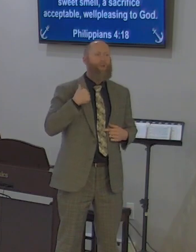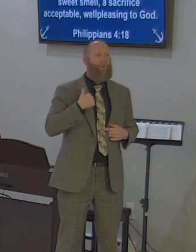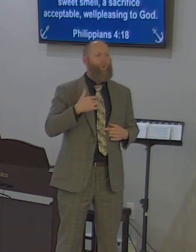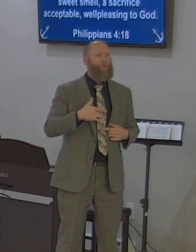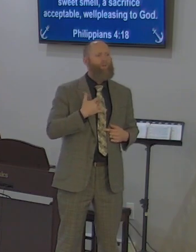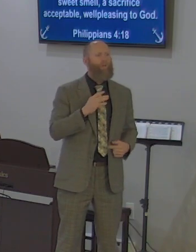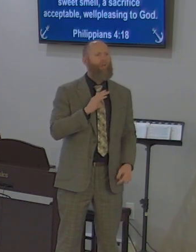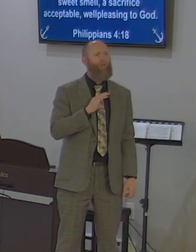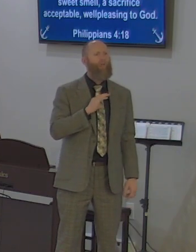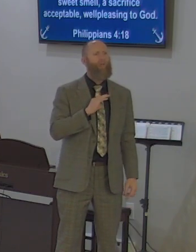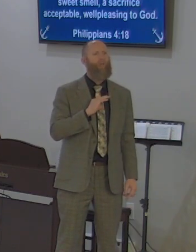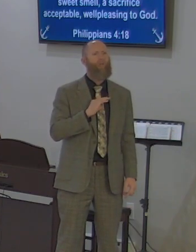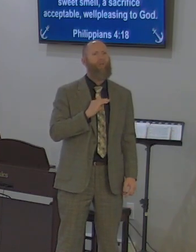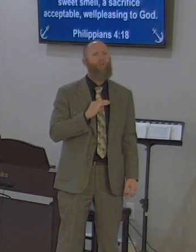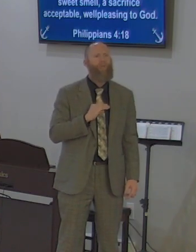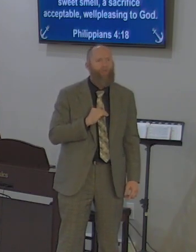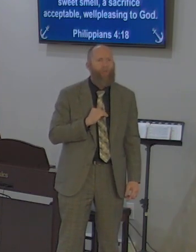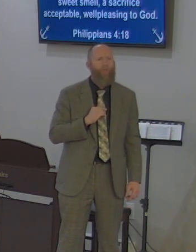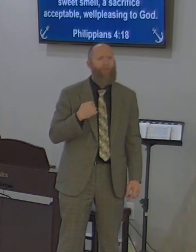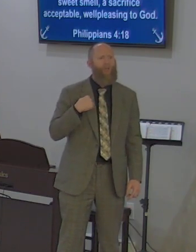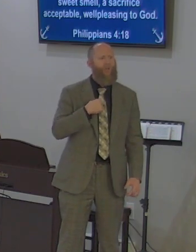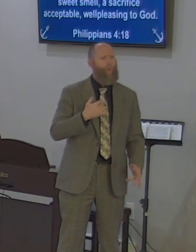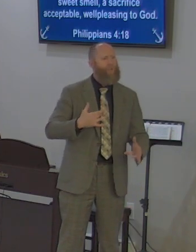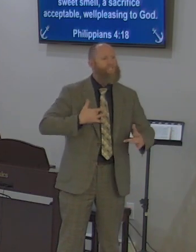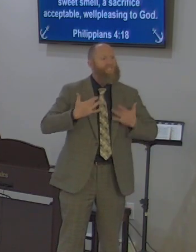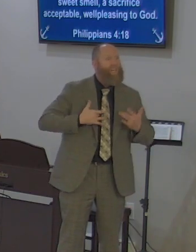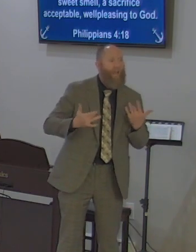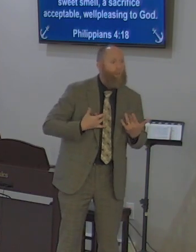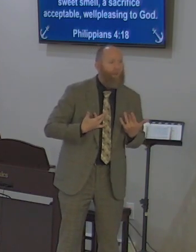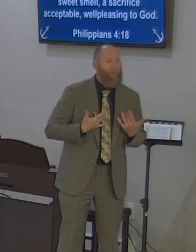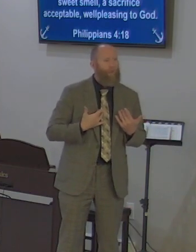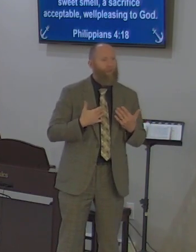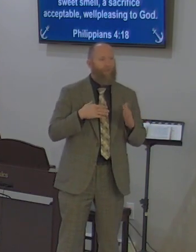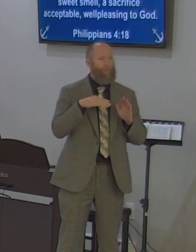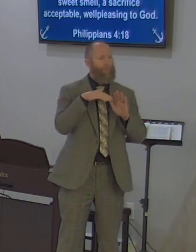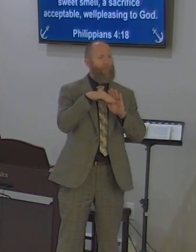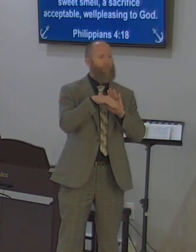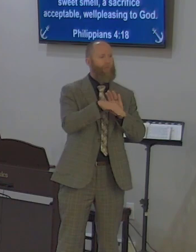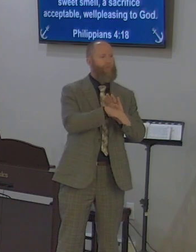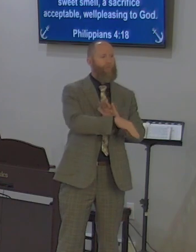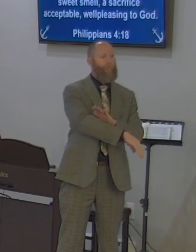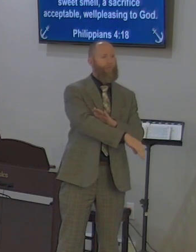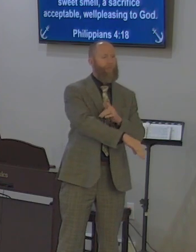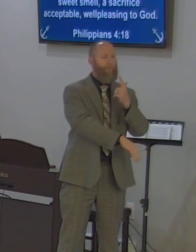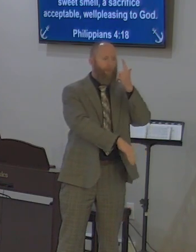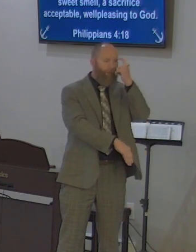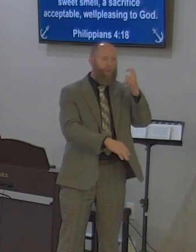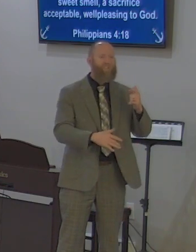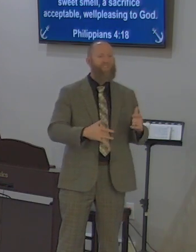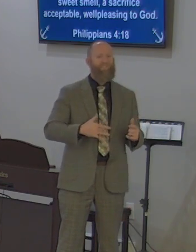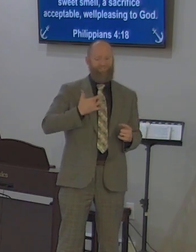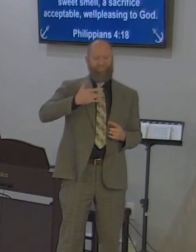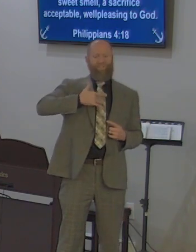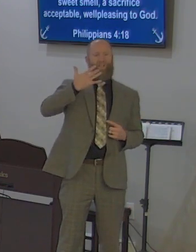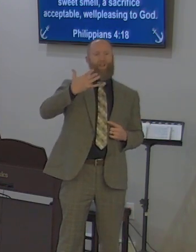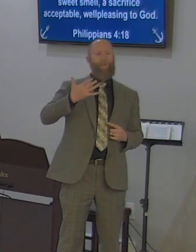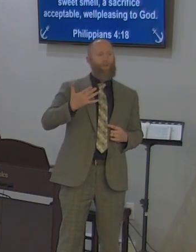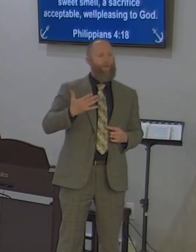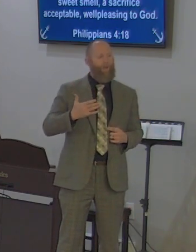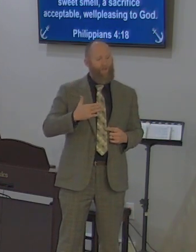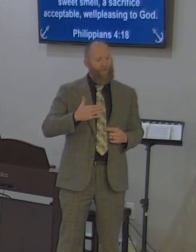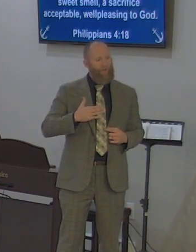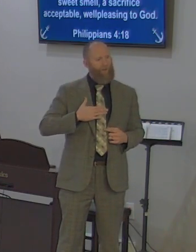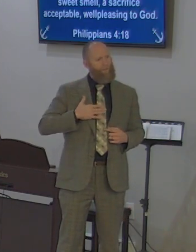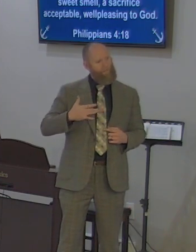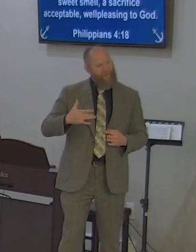thing's excitement can't be sustained generally in routine things. And we go like, oh, that wasn't what I really hoped